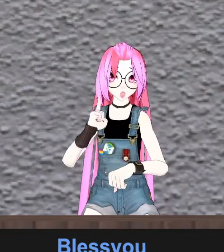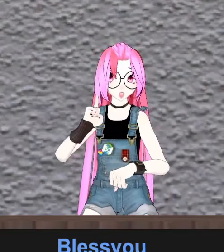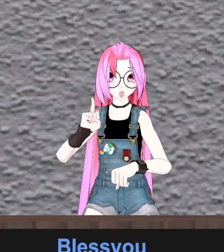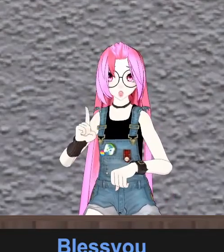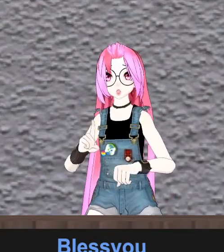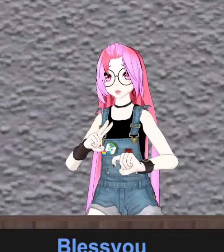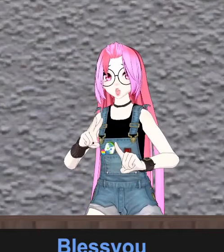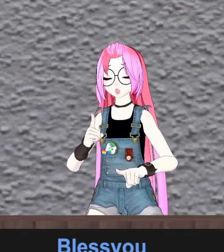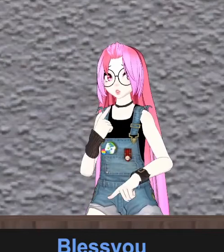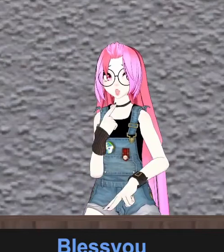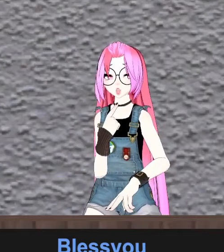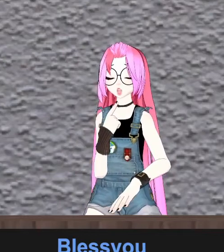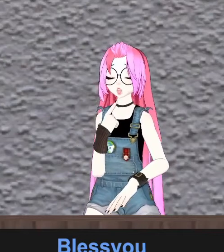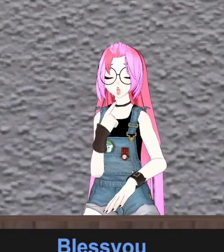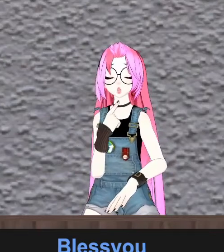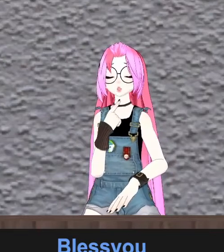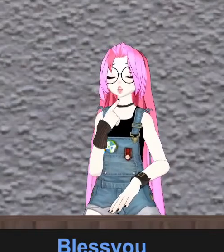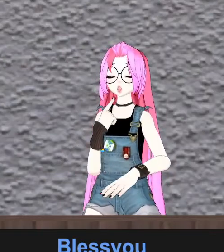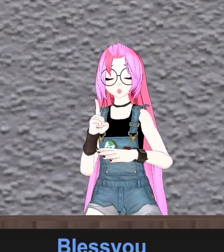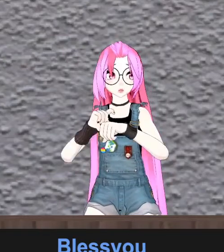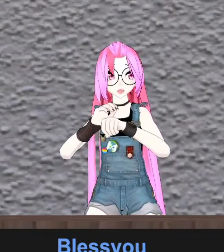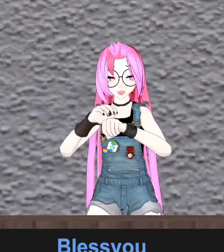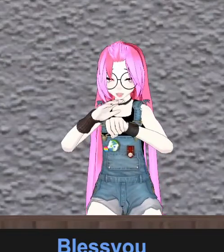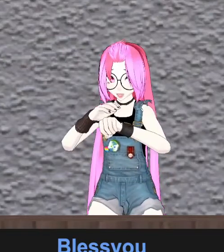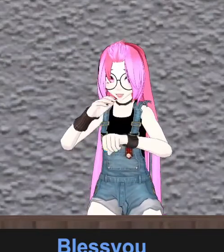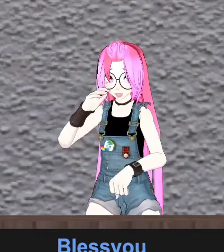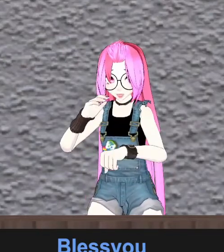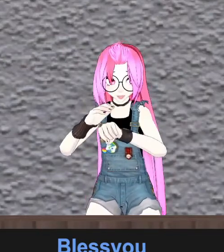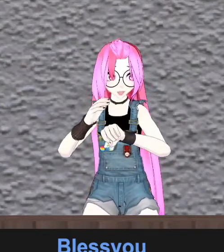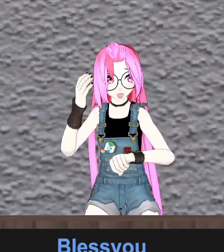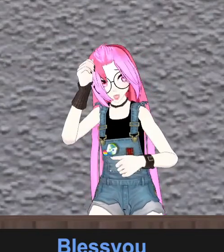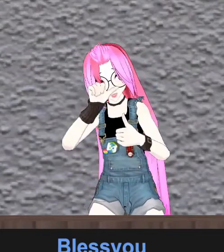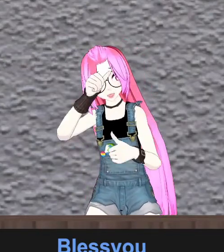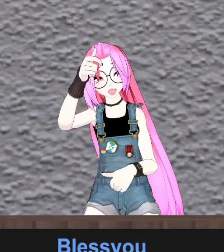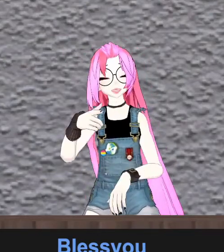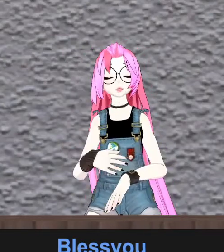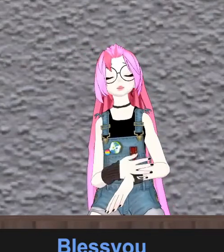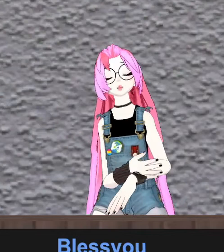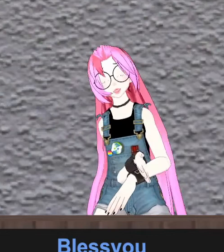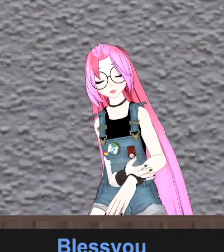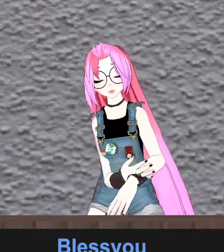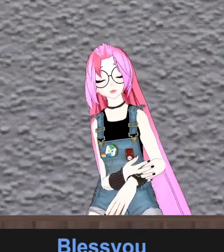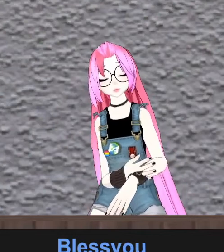deaf people. But yeah, I don't know. I've never had to sign that before. So yeah, I'll remember that.